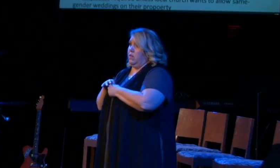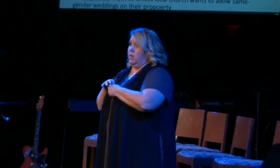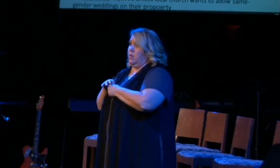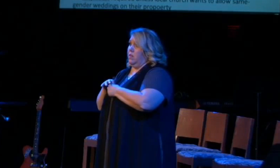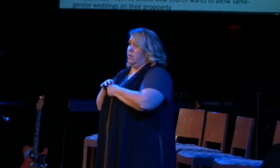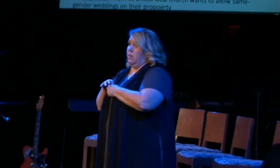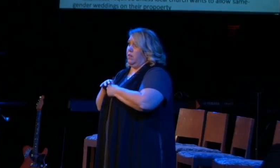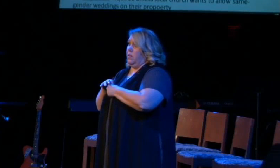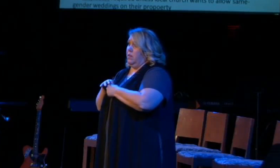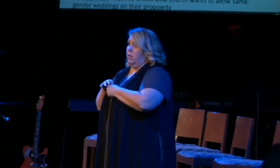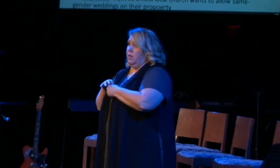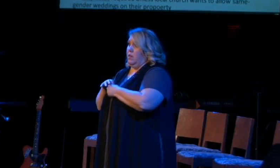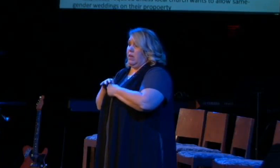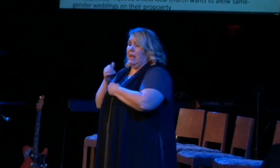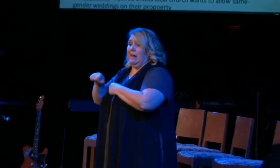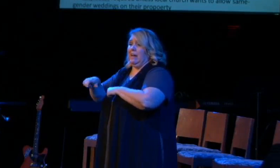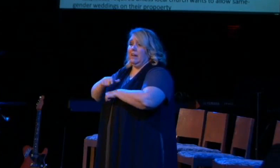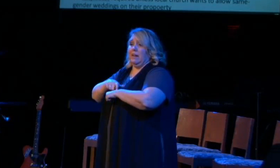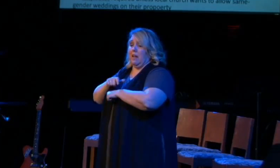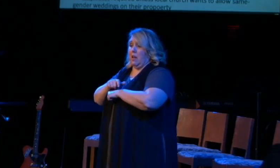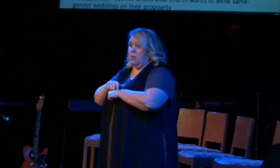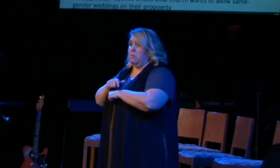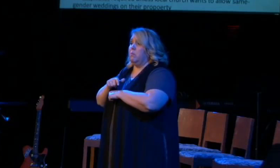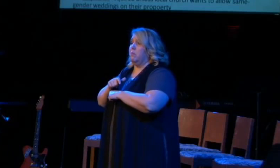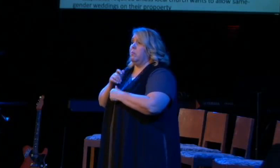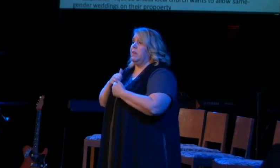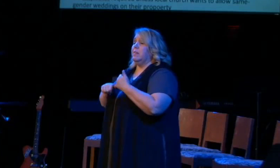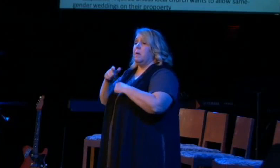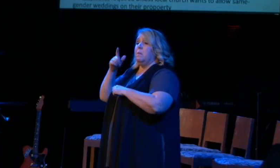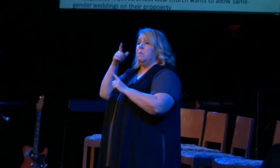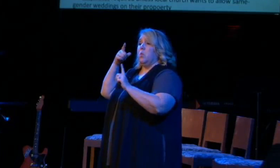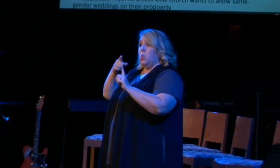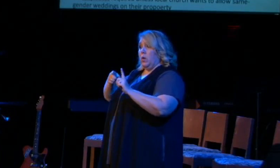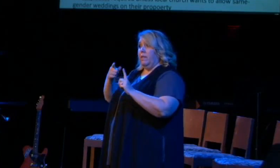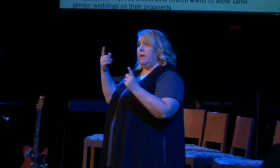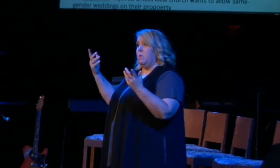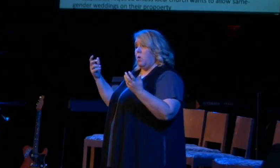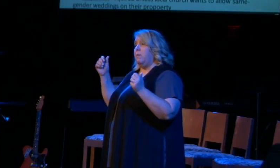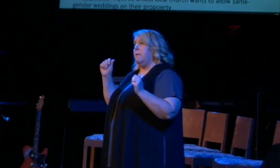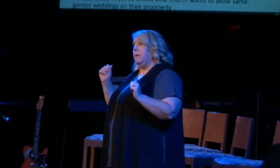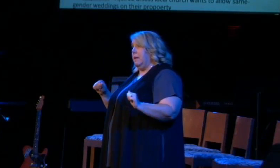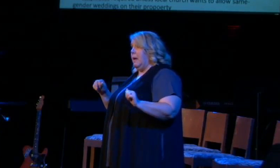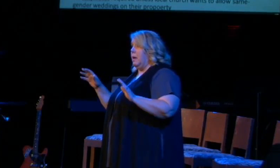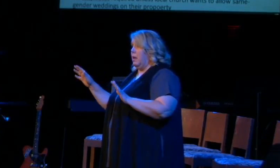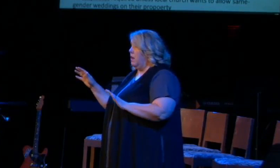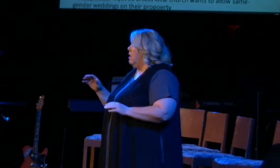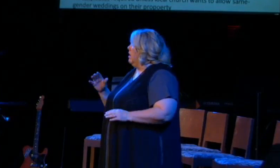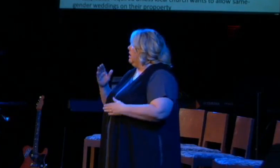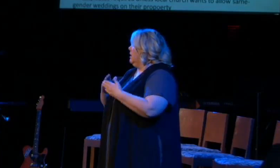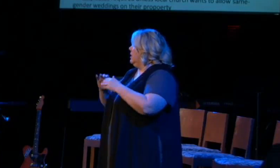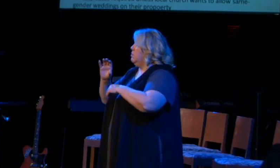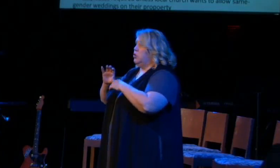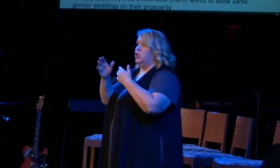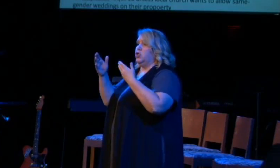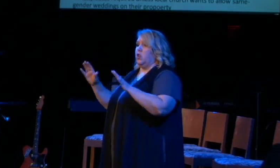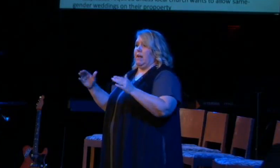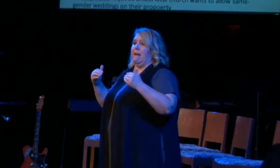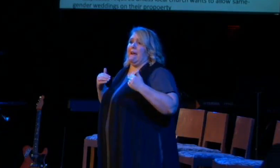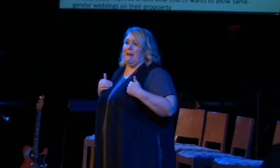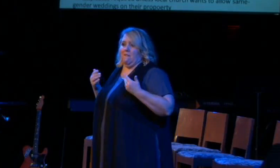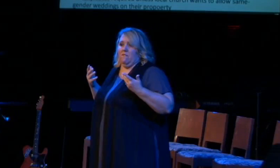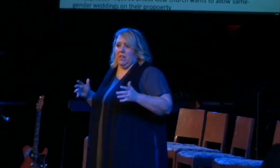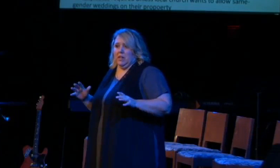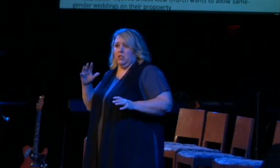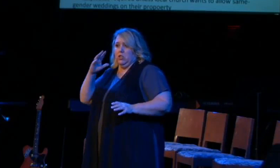by any given point in time, but if at some point in the future they would like to, they need to have done that vote. Some of our churches already have done